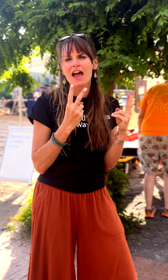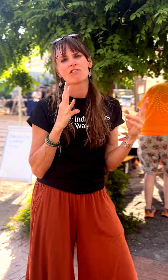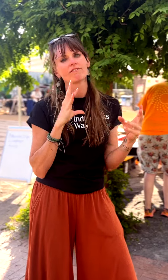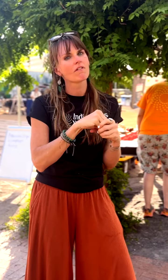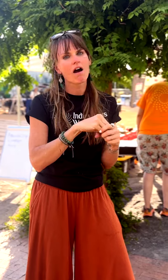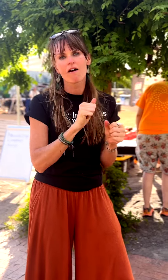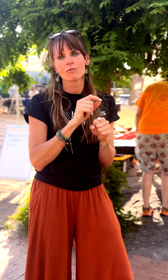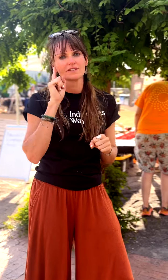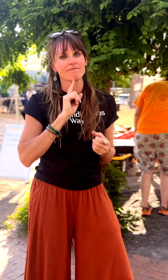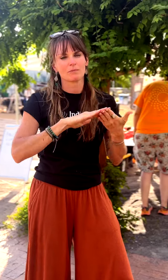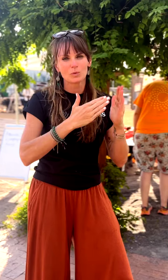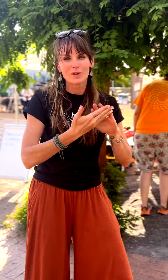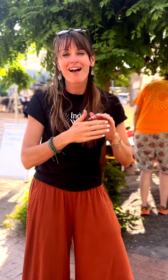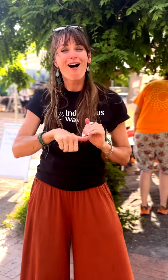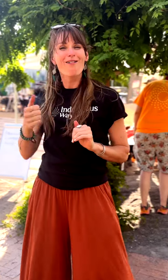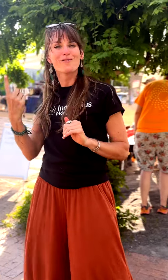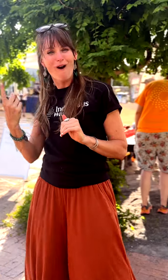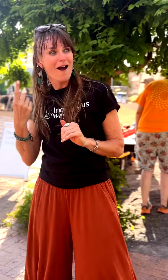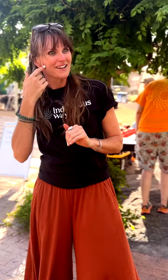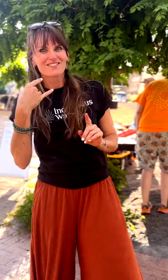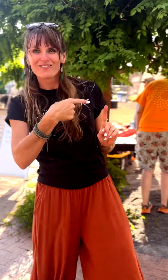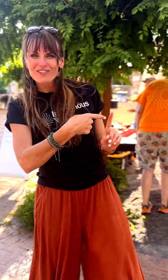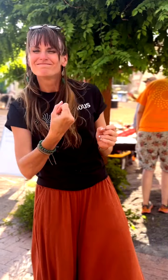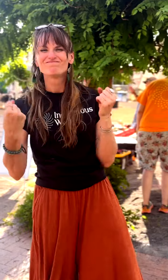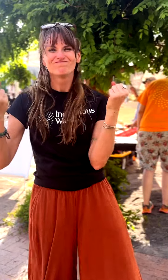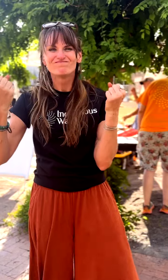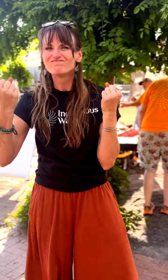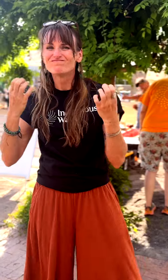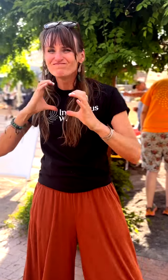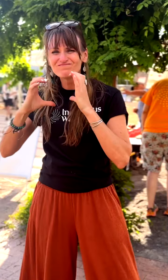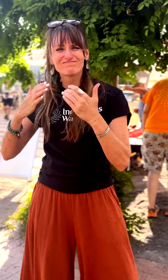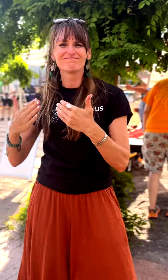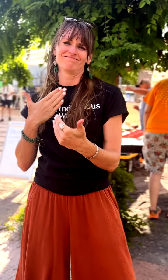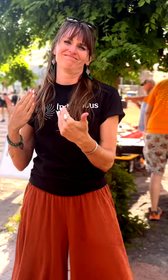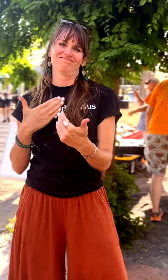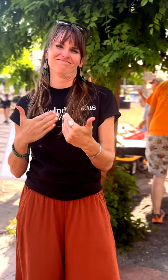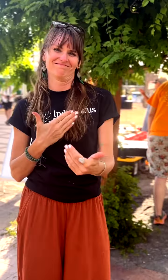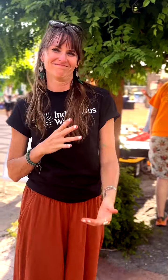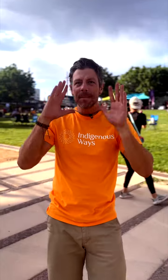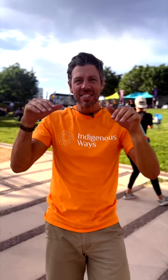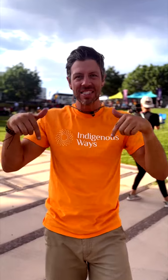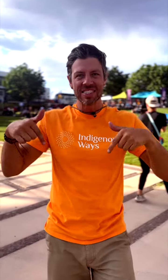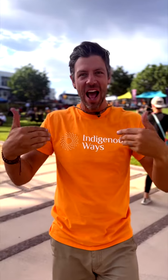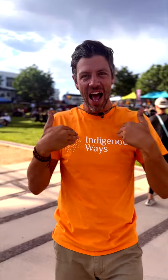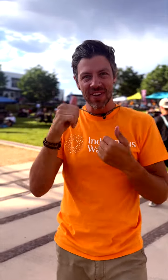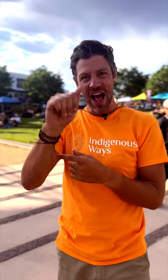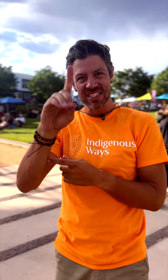for me to be the human being and the person that I am, right? So, it's in that type of a, and not just about